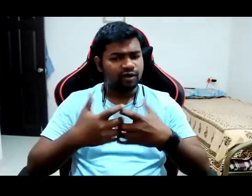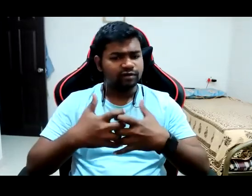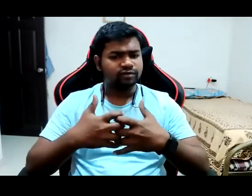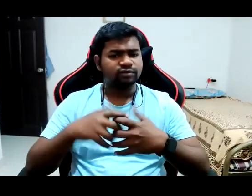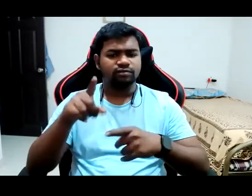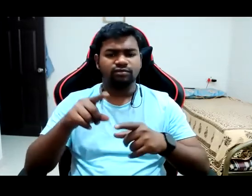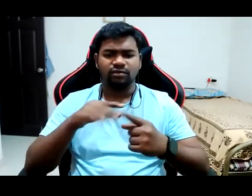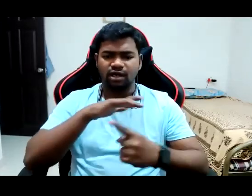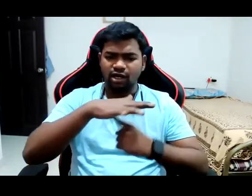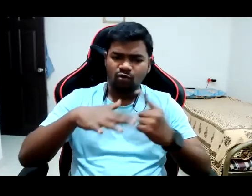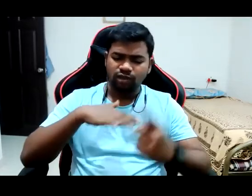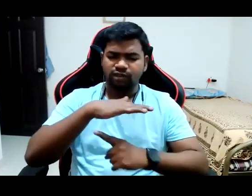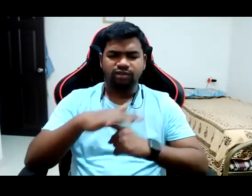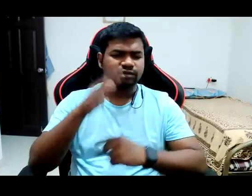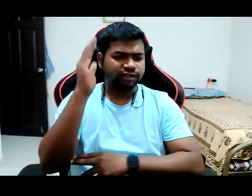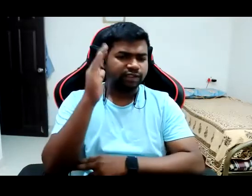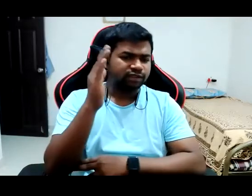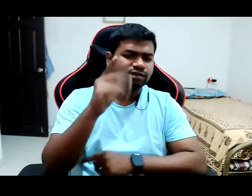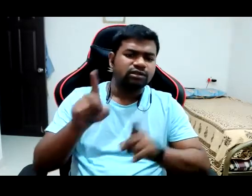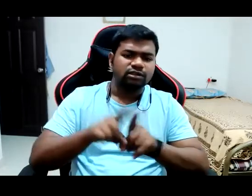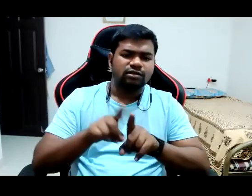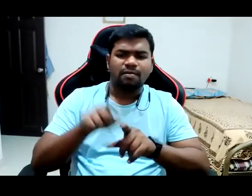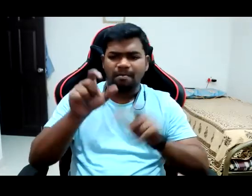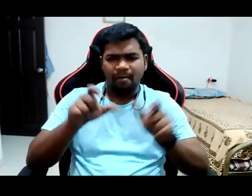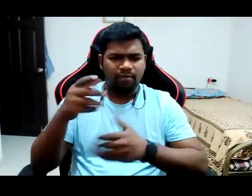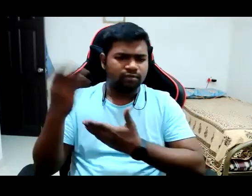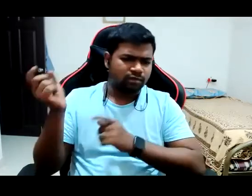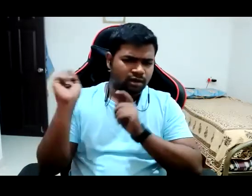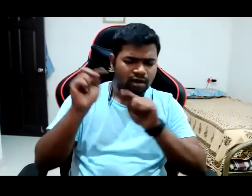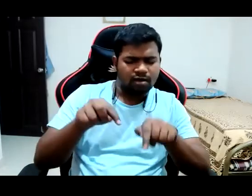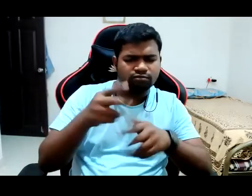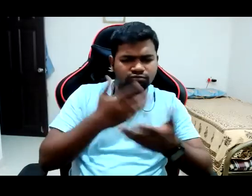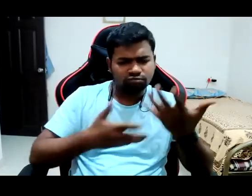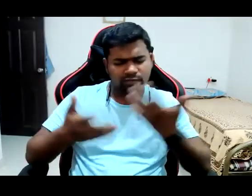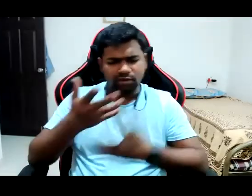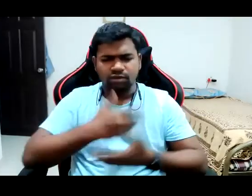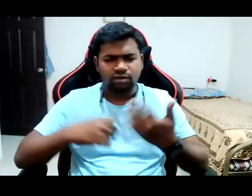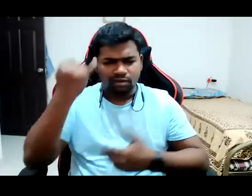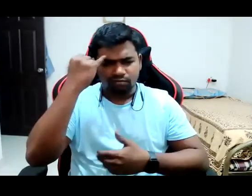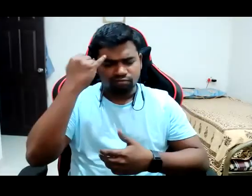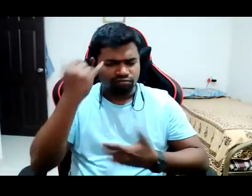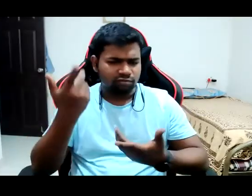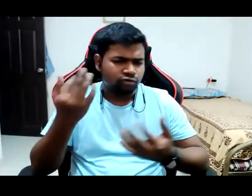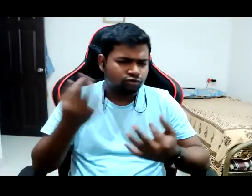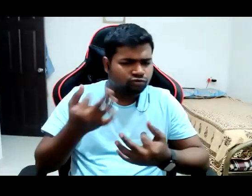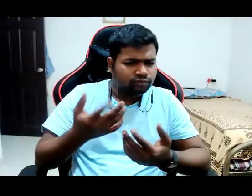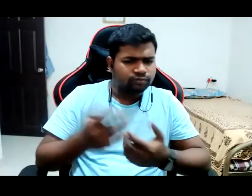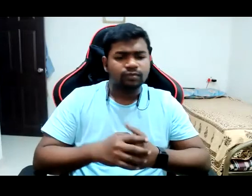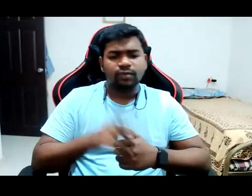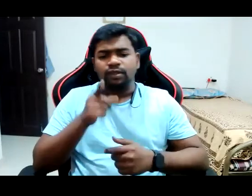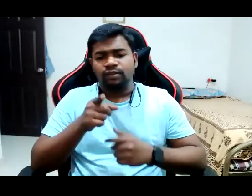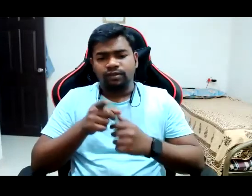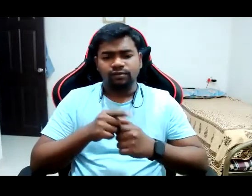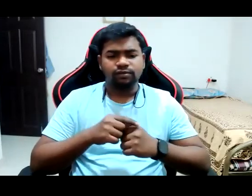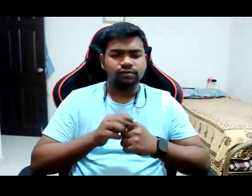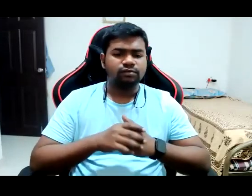networking session like this, where people can come and introduce themselves and discuss ideas and brainstorm ideas. This is in addition to whatever you